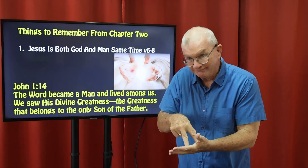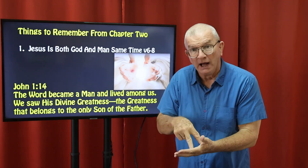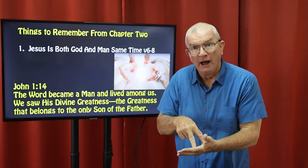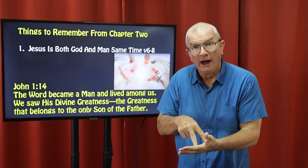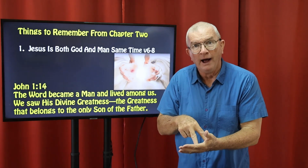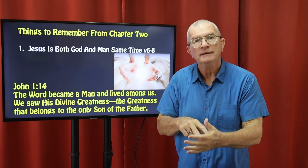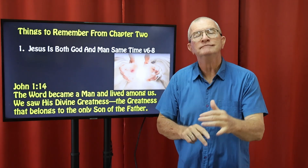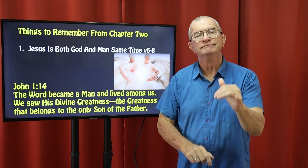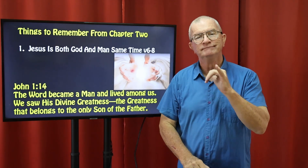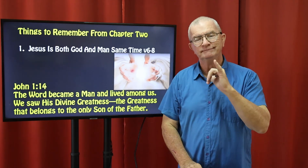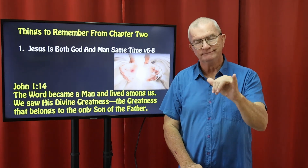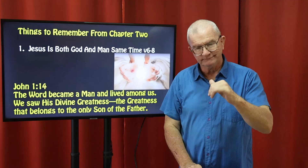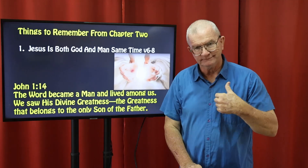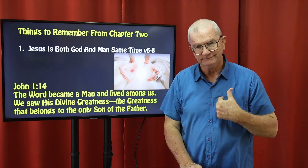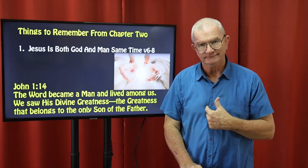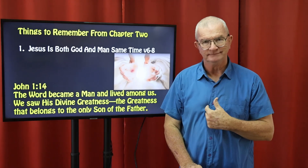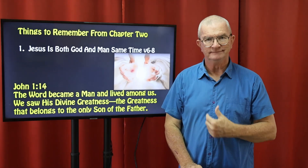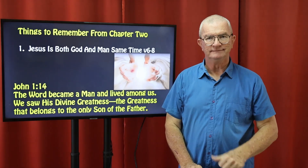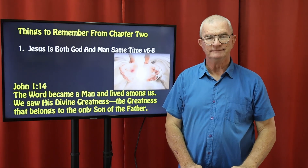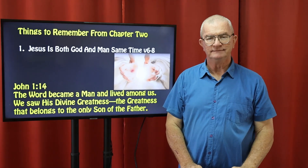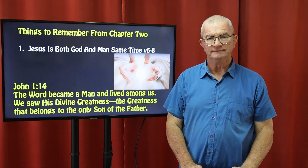resurrect the same as us.